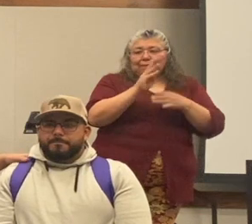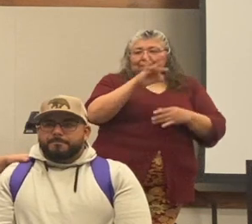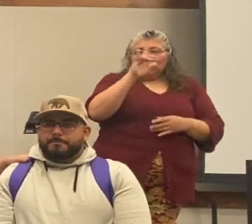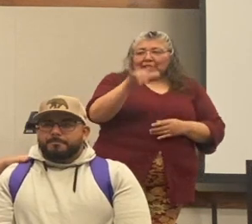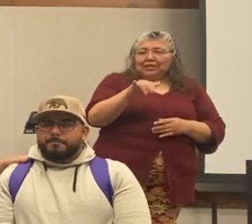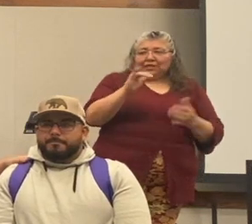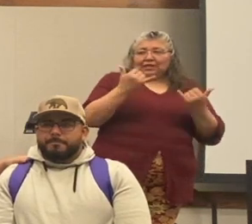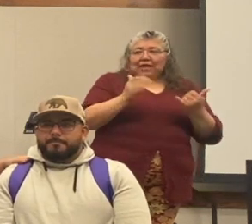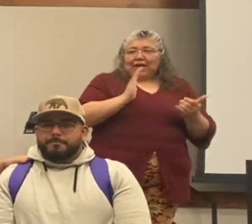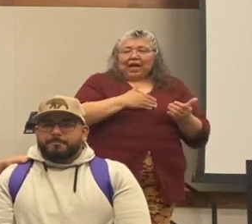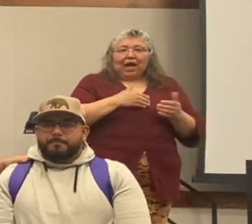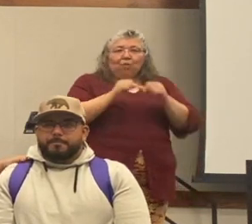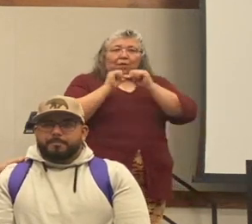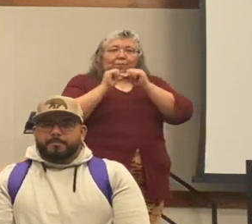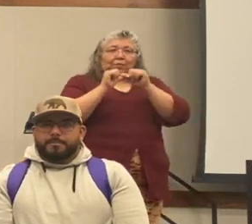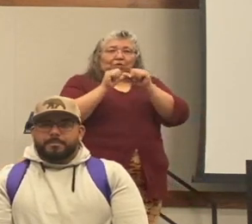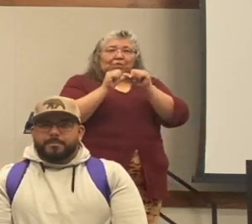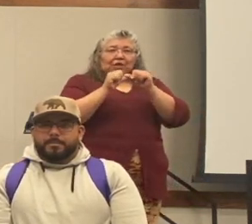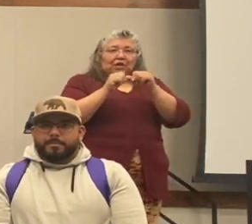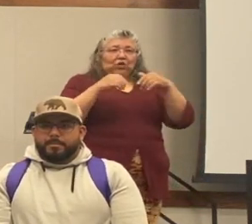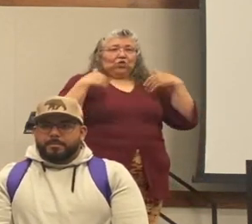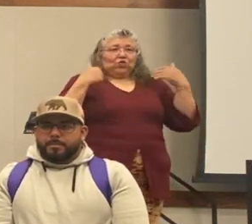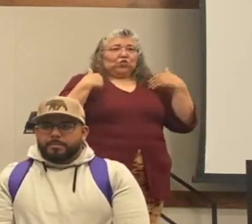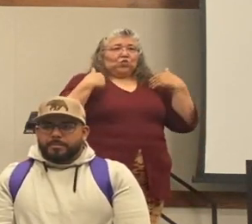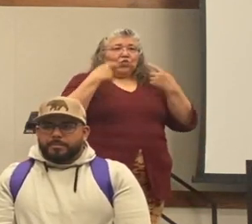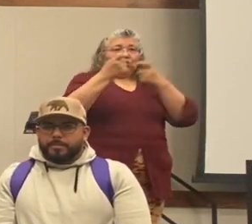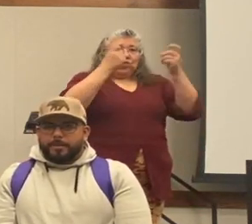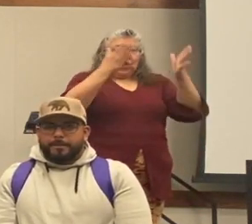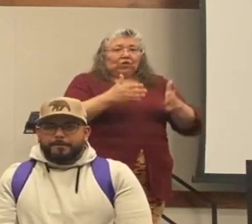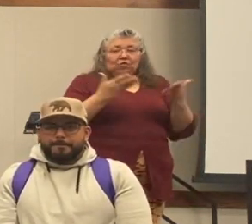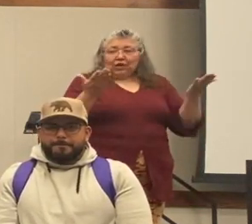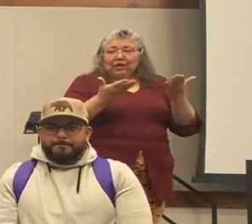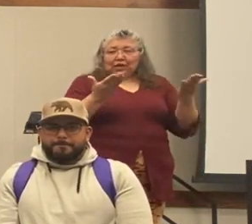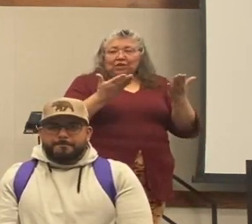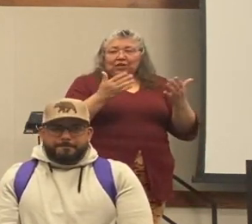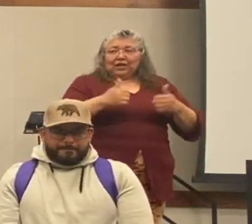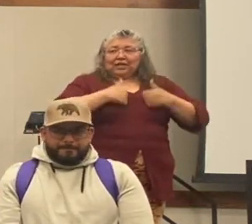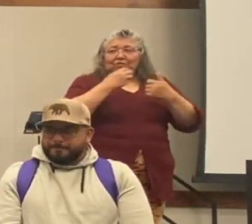now our permanent youth director here.